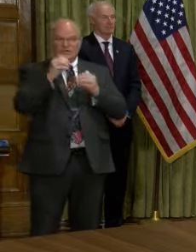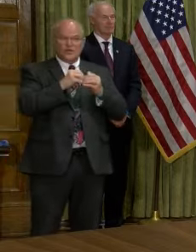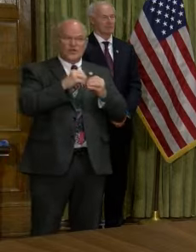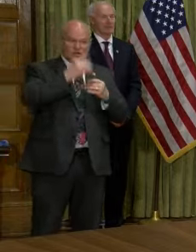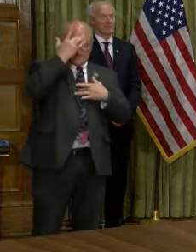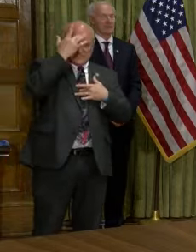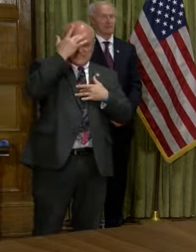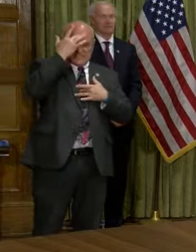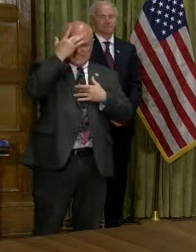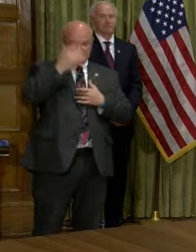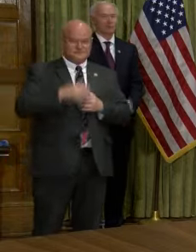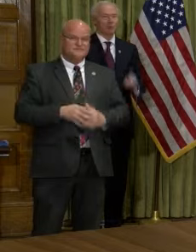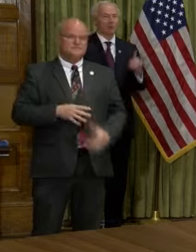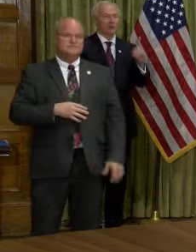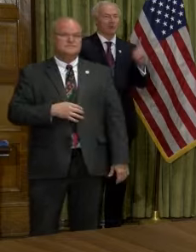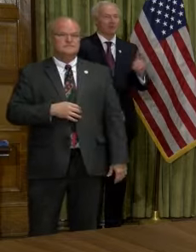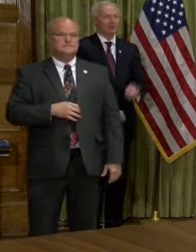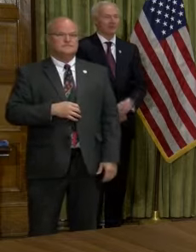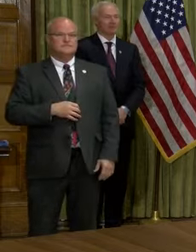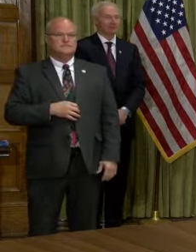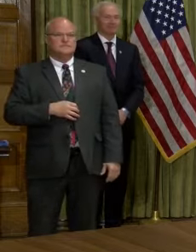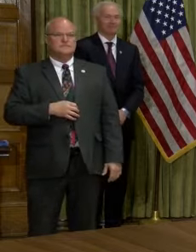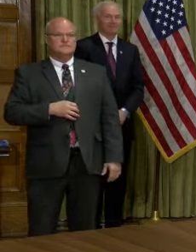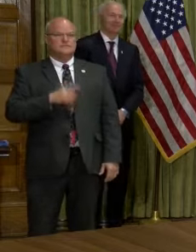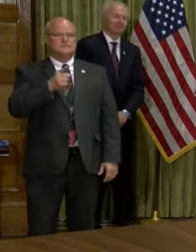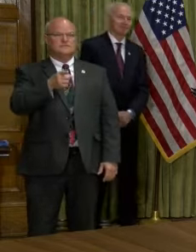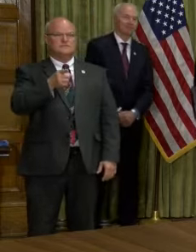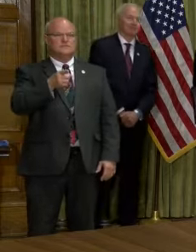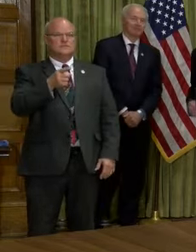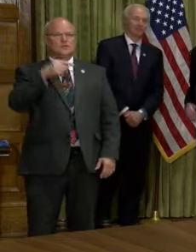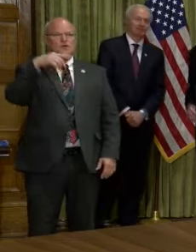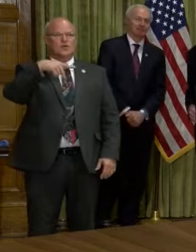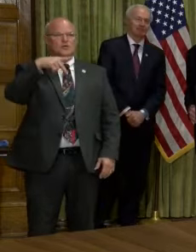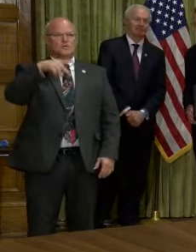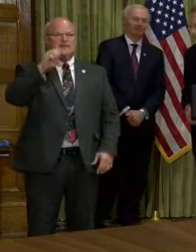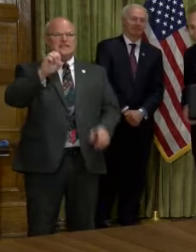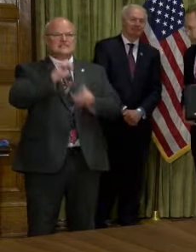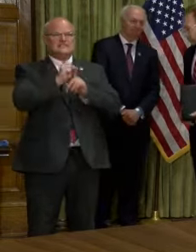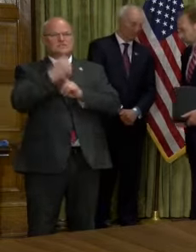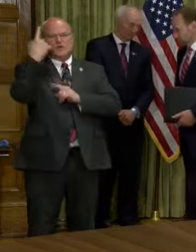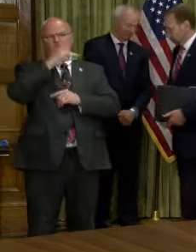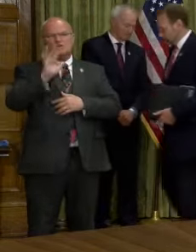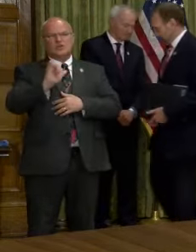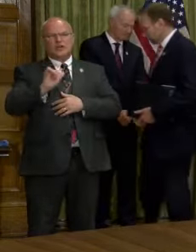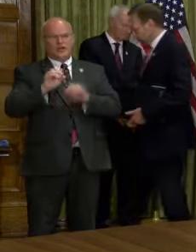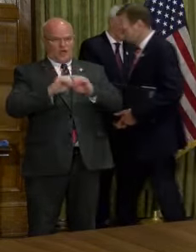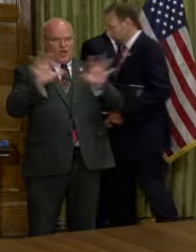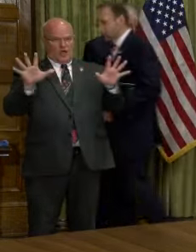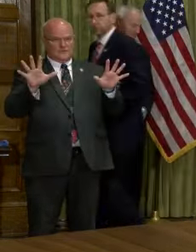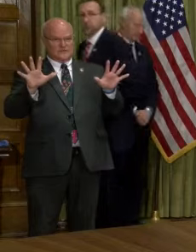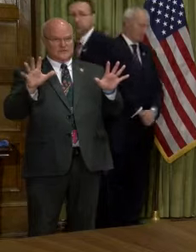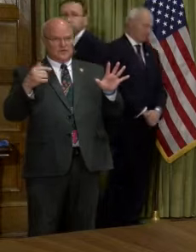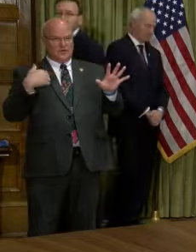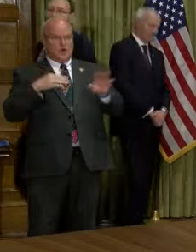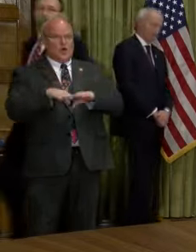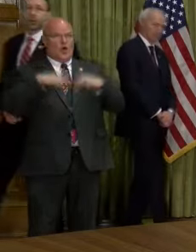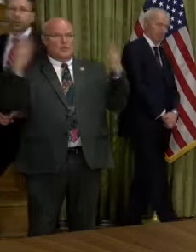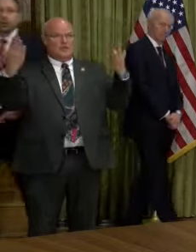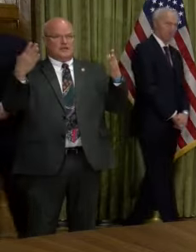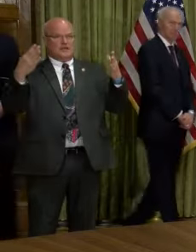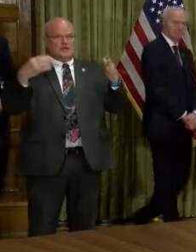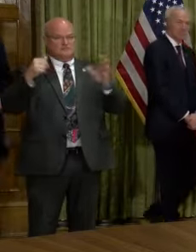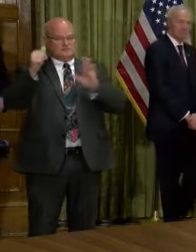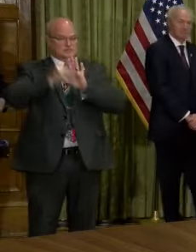longer infected. One final question. What's our PPE situation looking like? I mean, obviously, if we're opening up